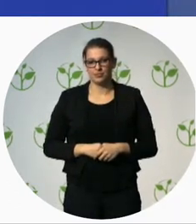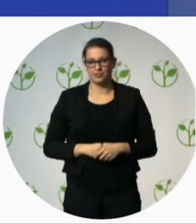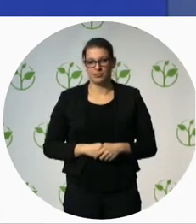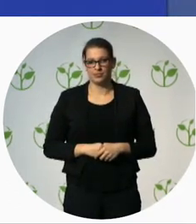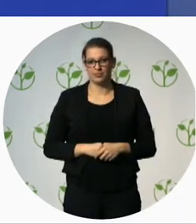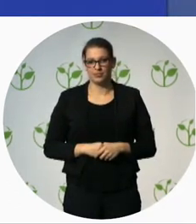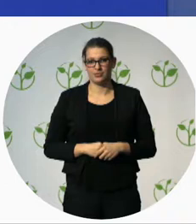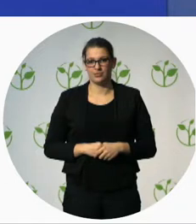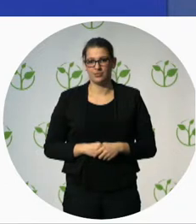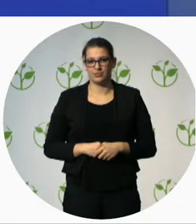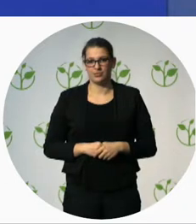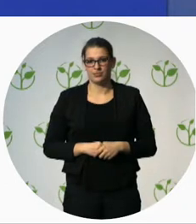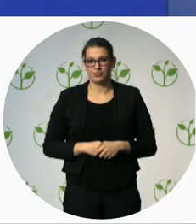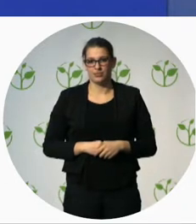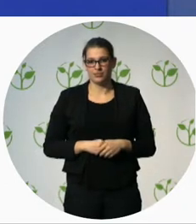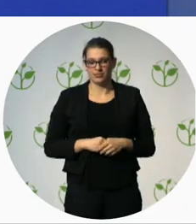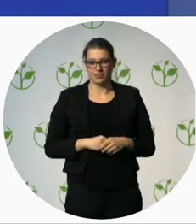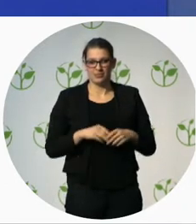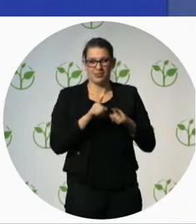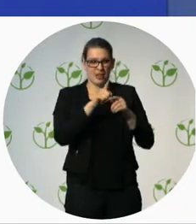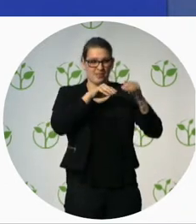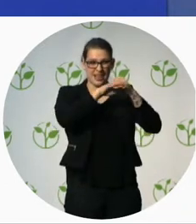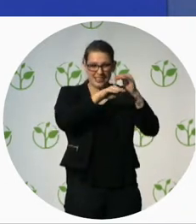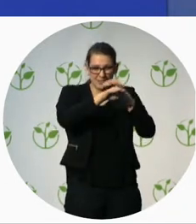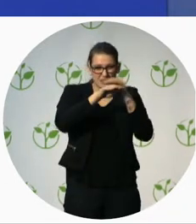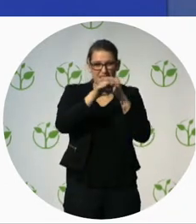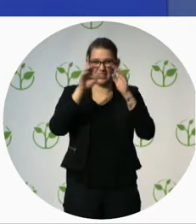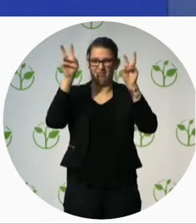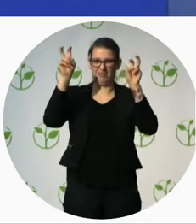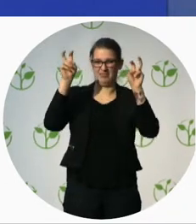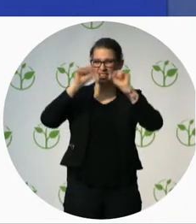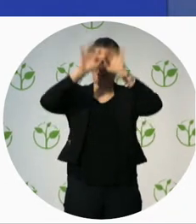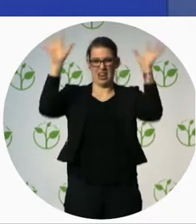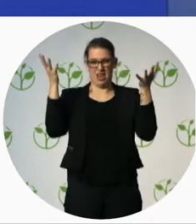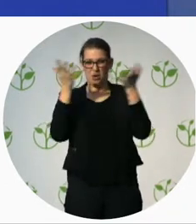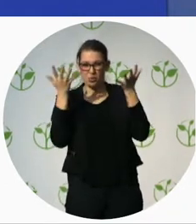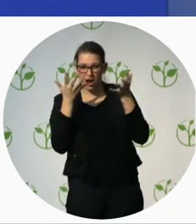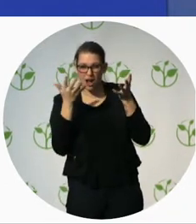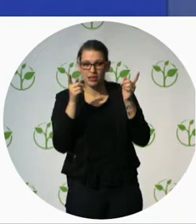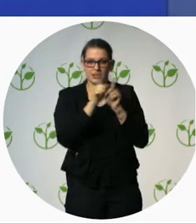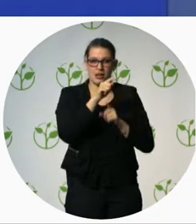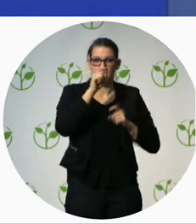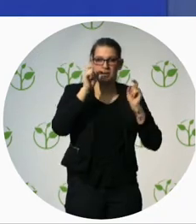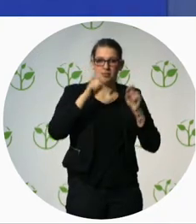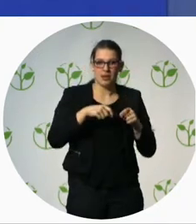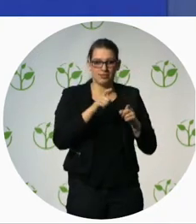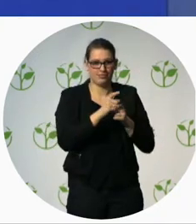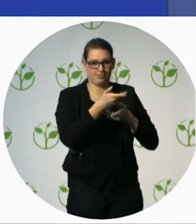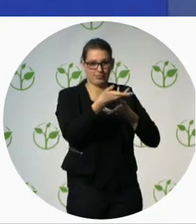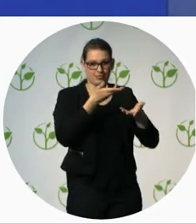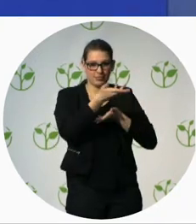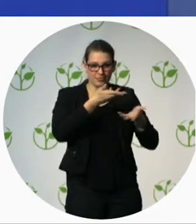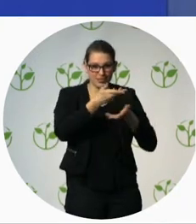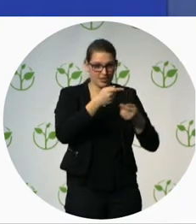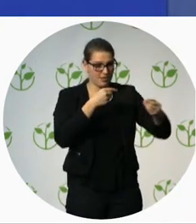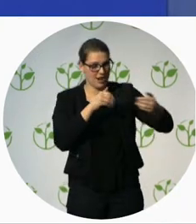Act. Not everybody is an accessibility expert, neither the funding officer nor the procurer's officers, and they need to be able